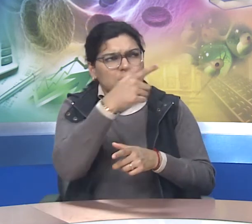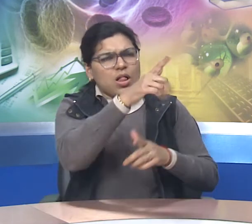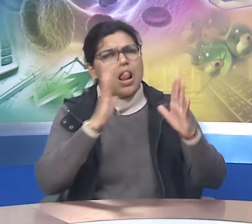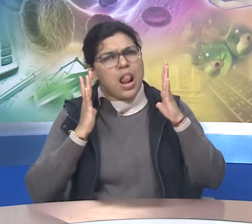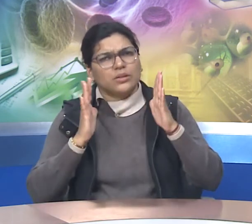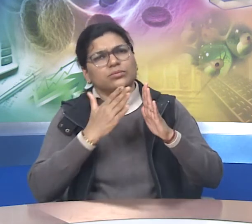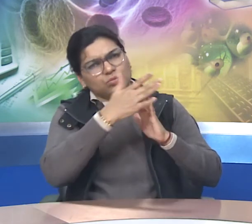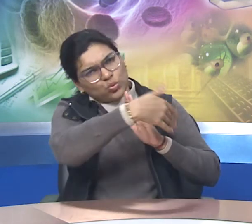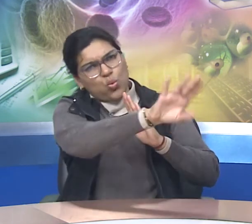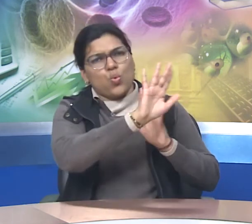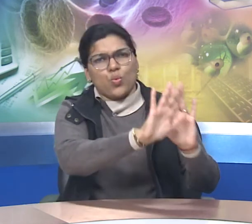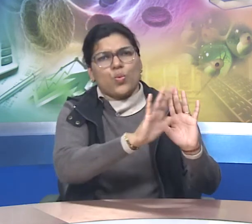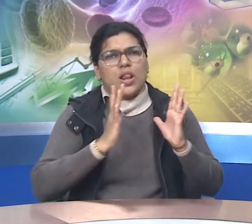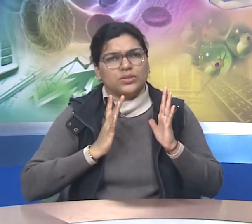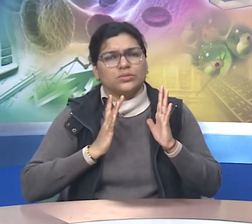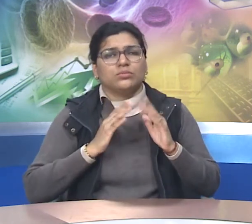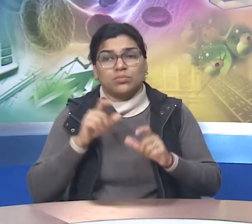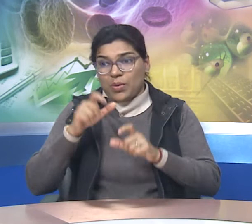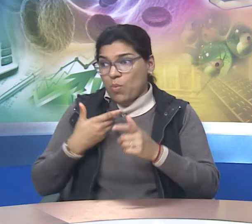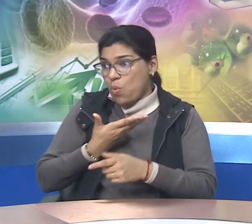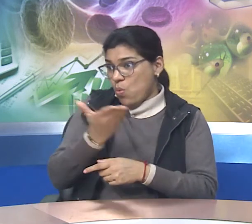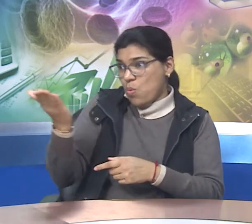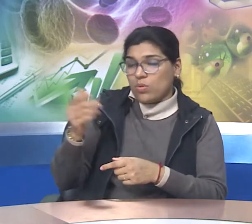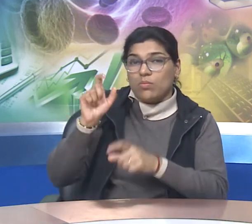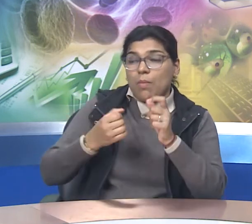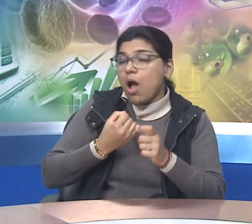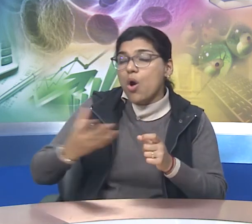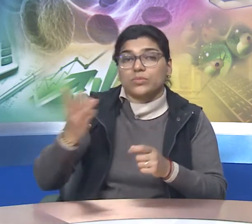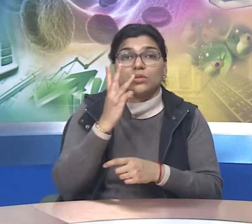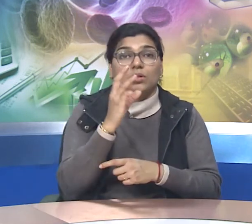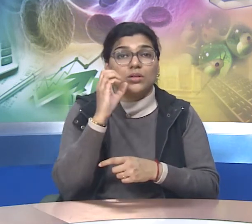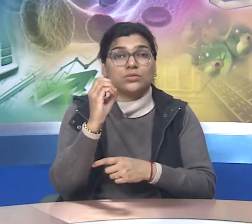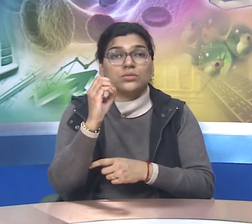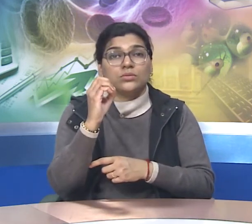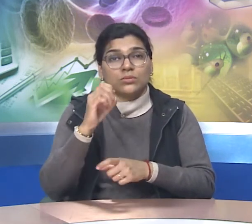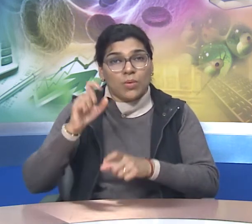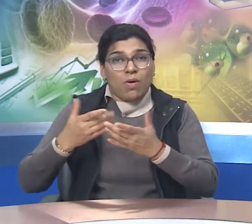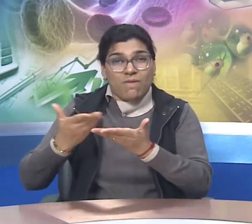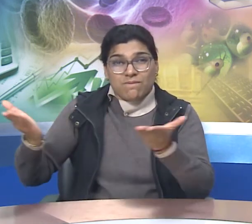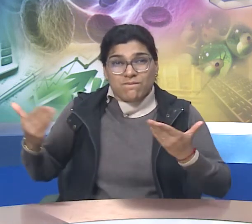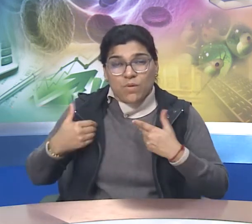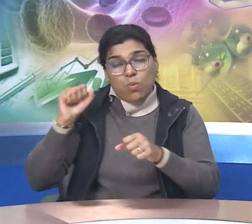Shoeshine said when the rest are here. You know, there